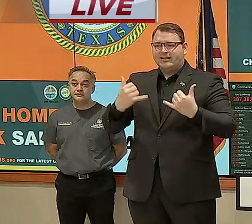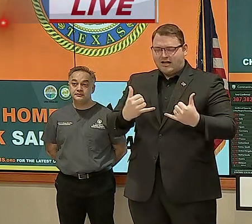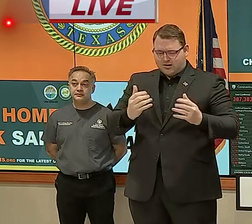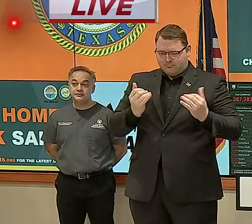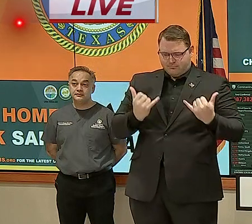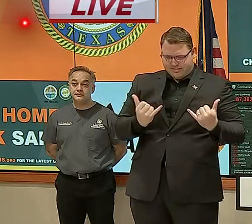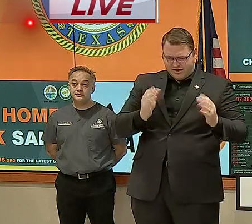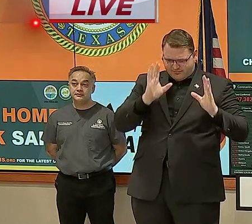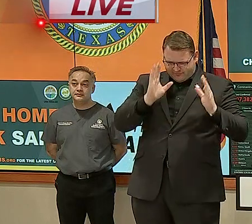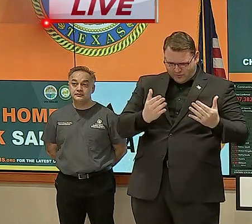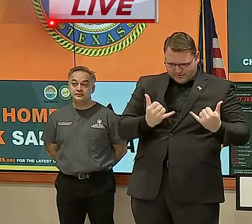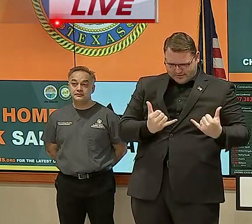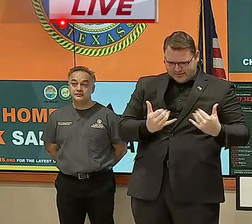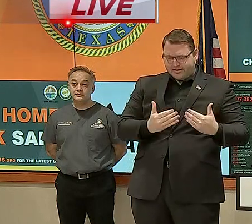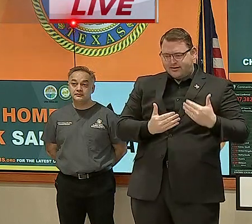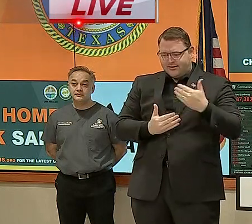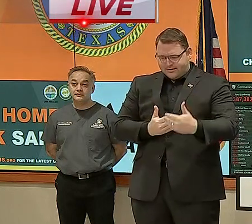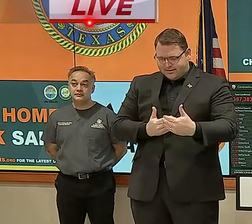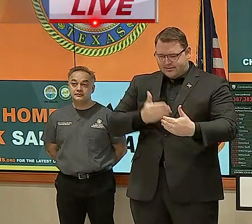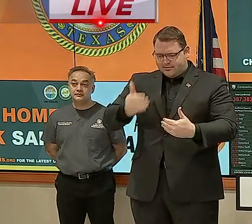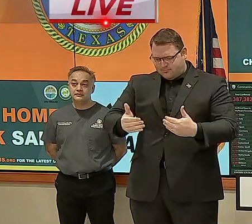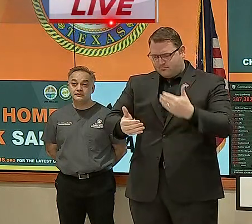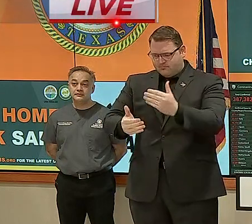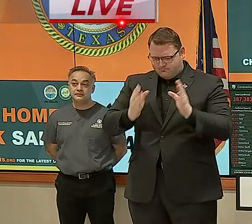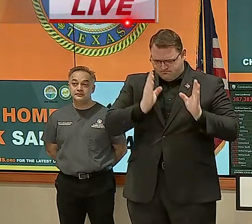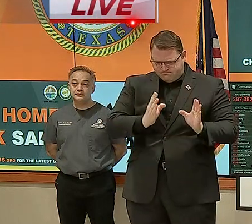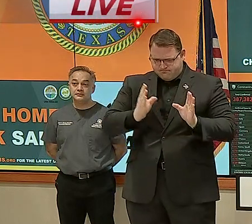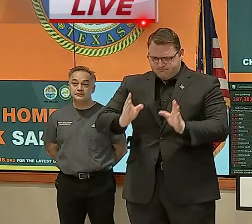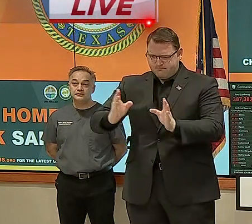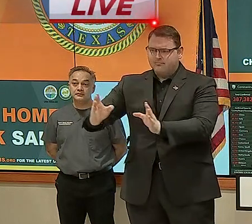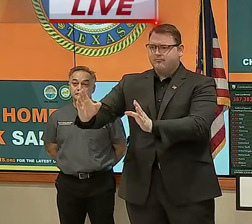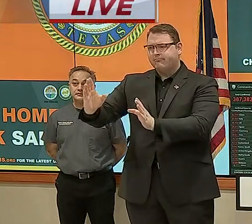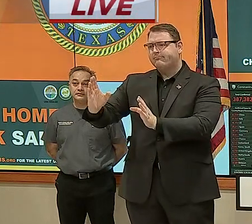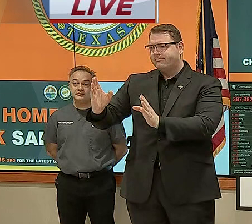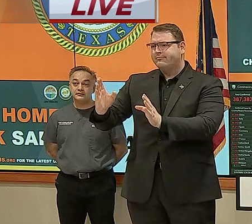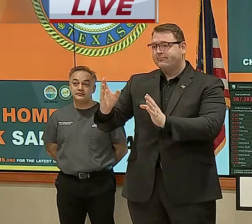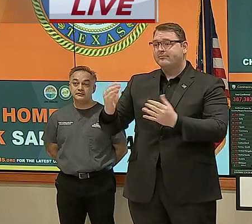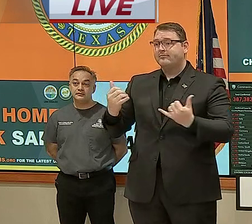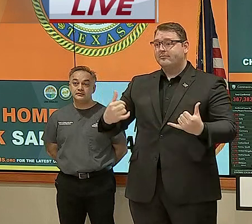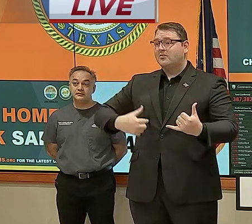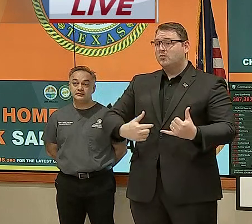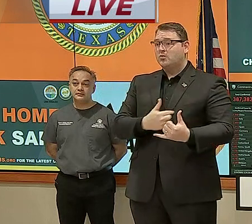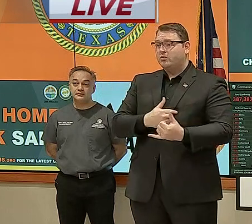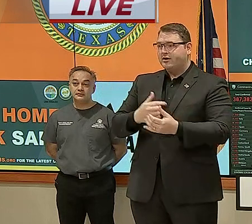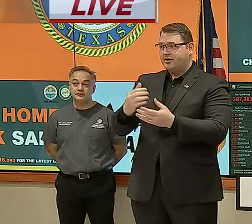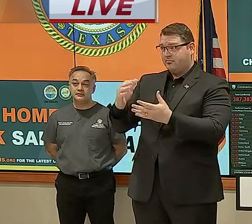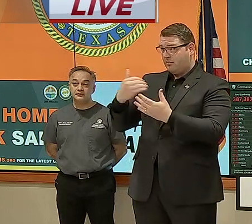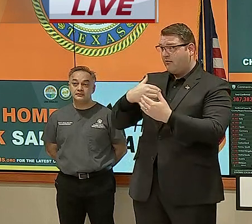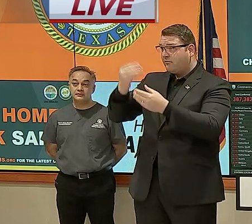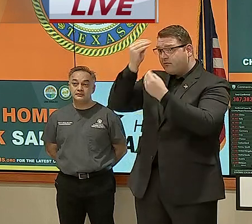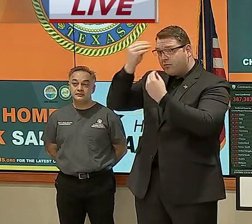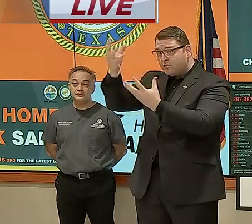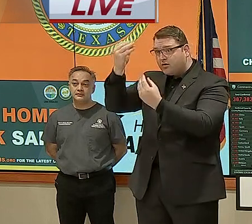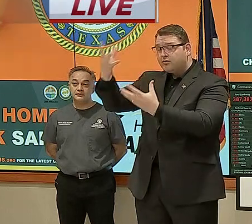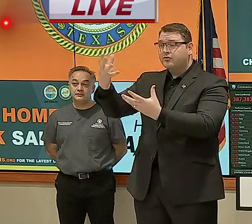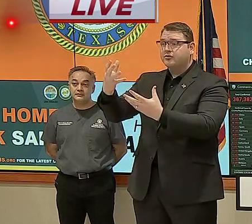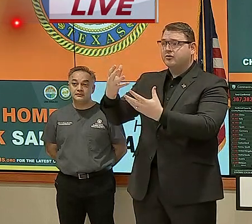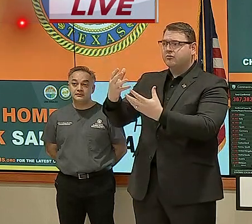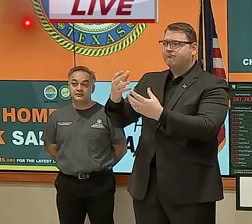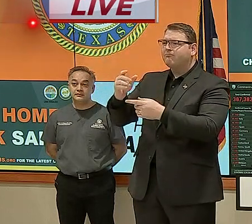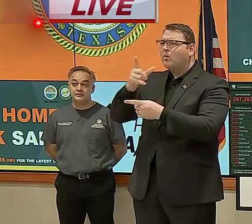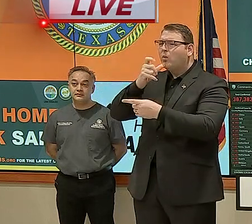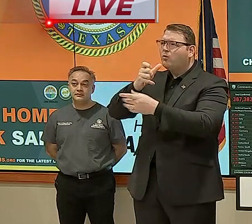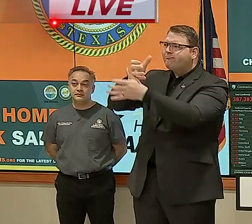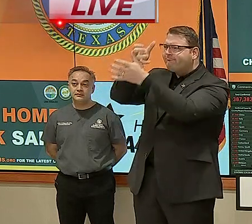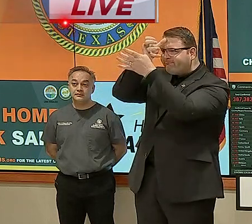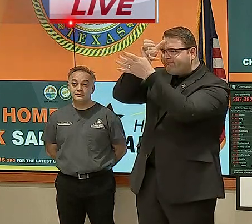are being thoughtful. We are being guided by data and information, by experts